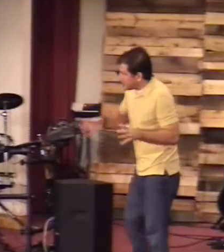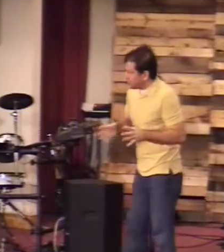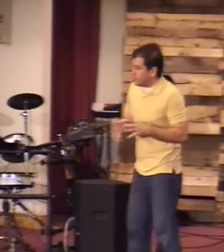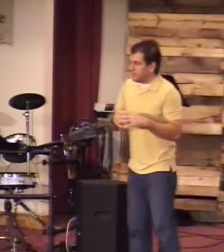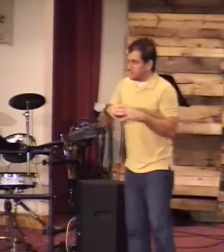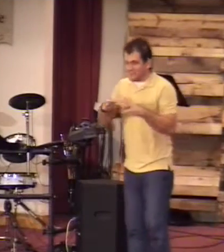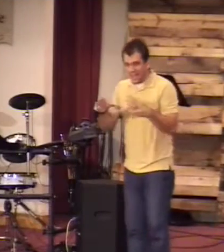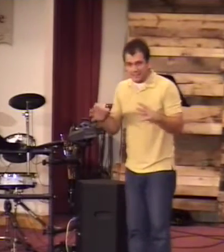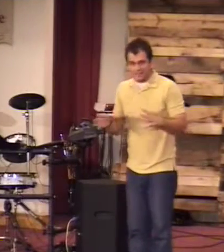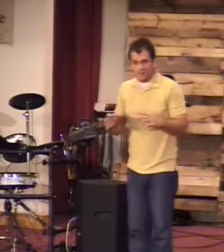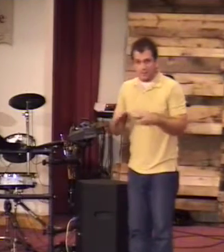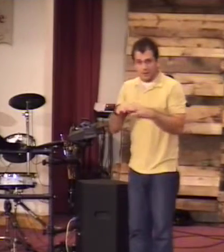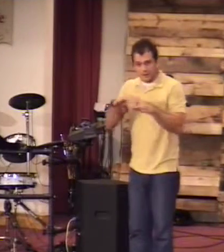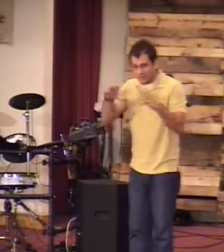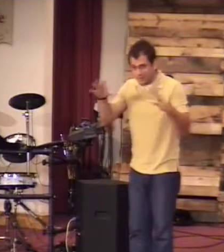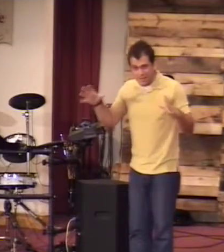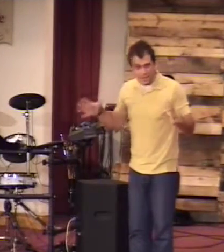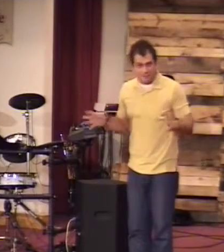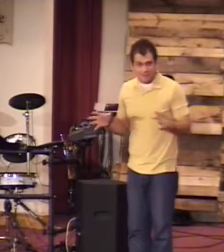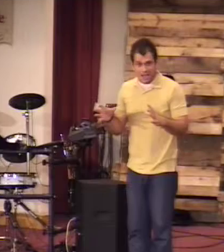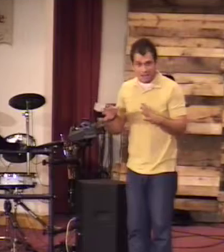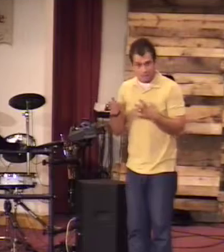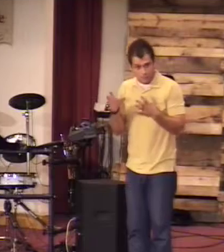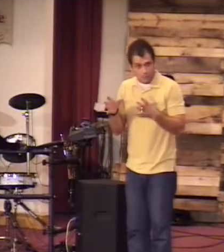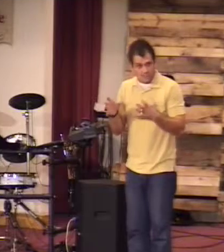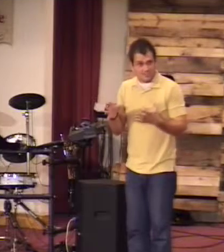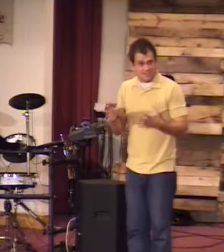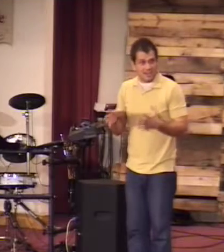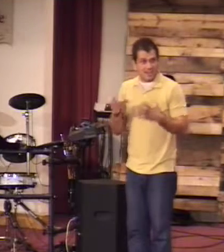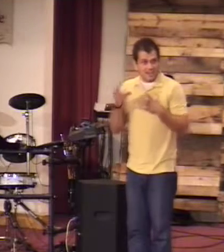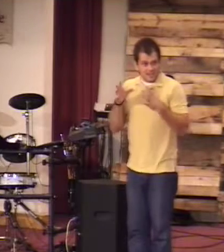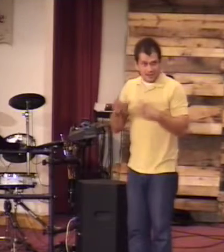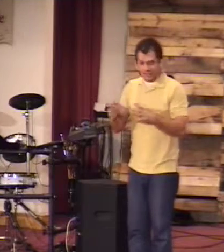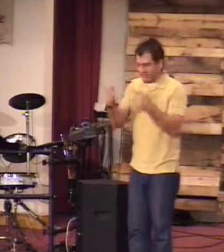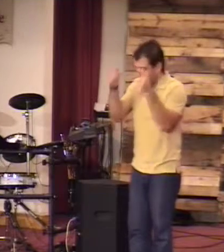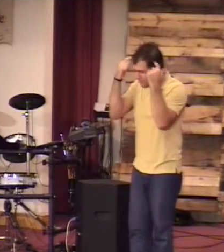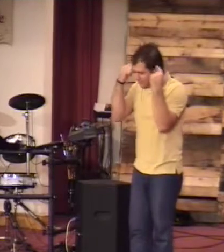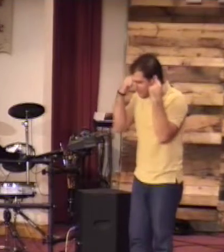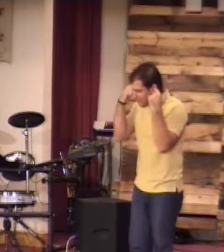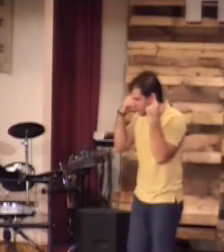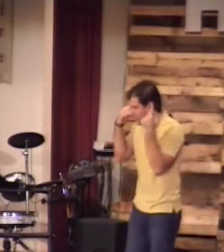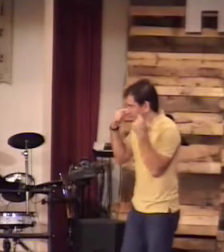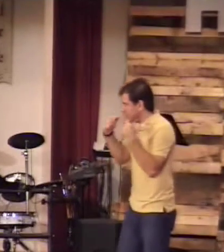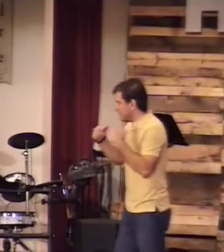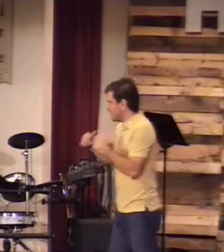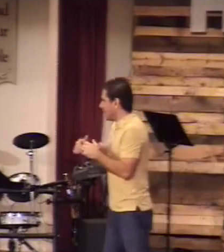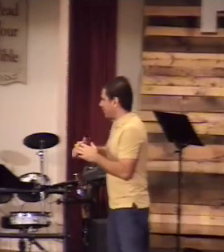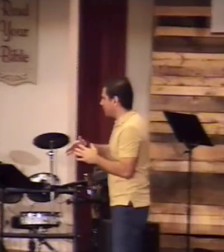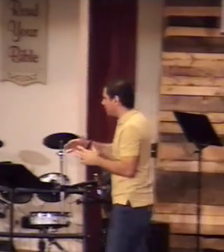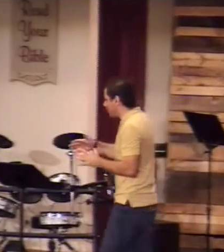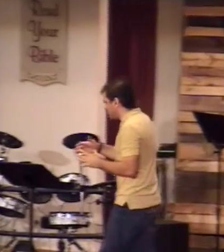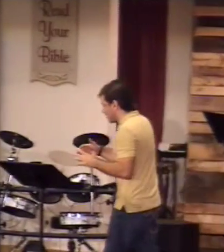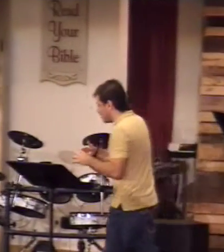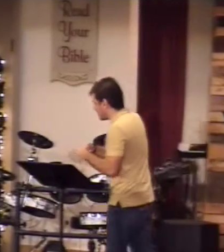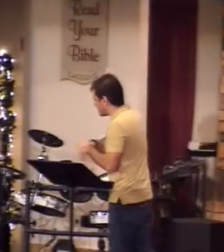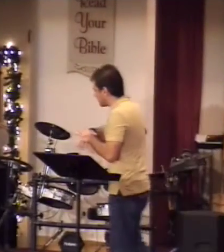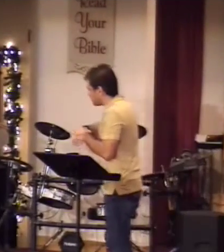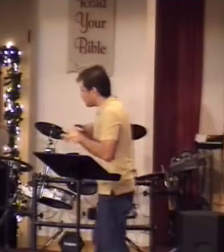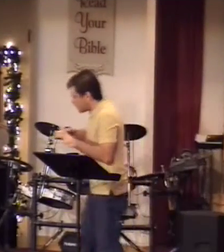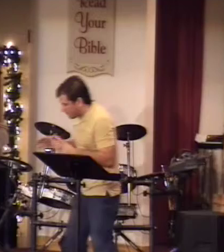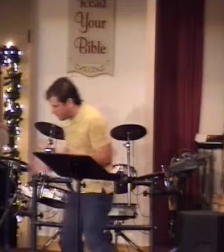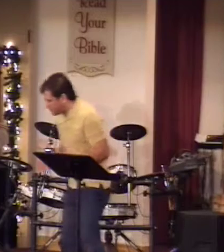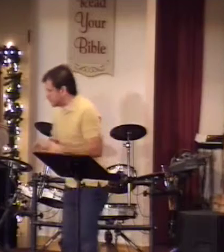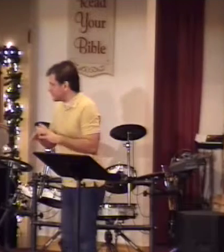of sorrow and sadness and a miracle that may never happen, are we willing to say, God, thank you for hearing me? And then over here, in the midst